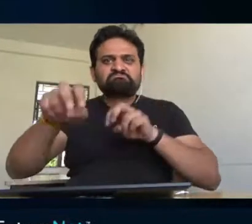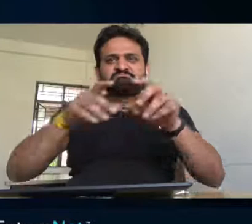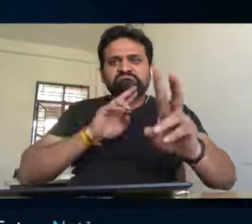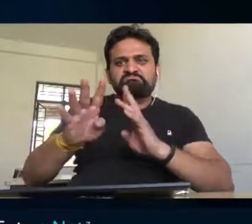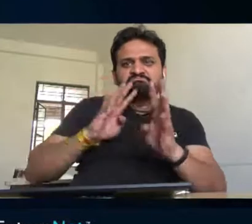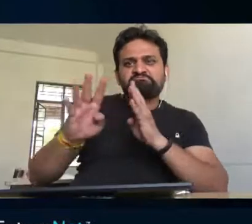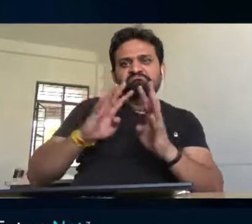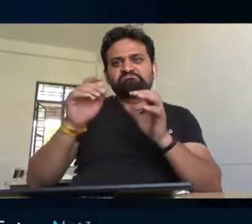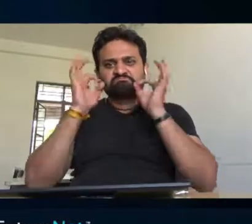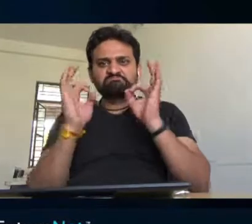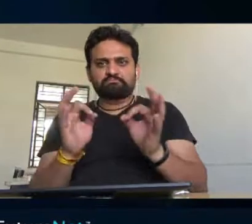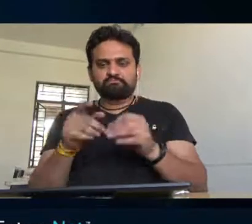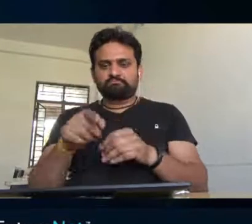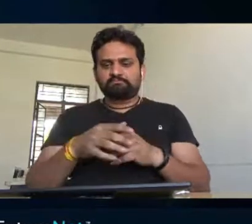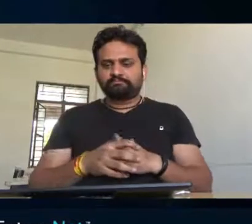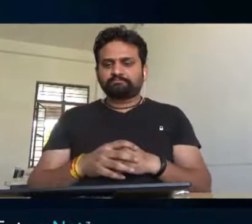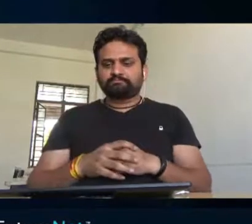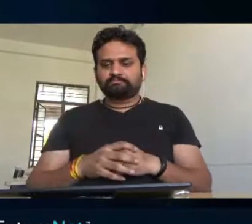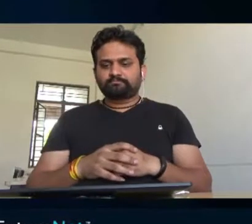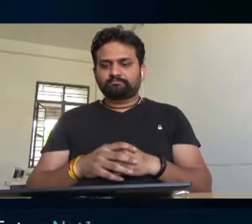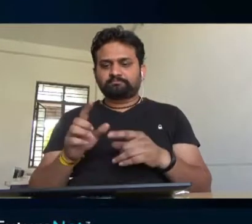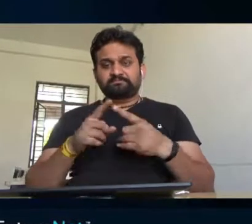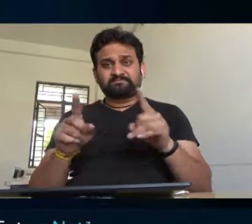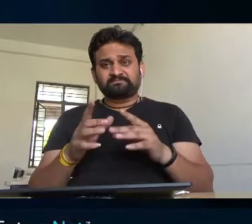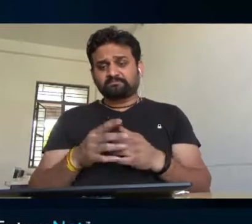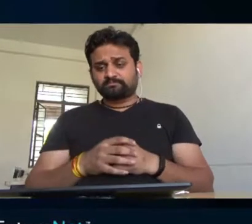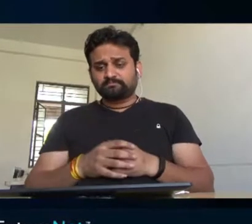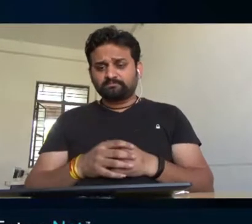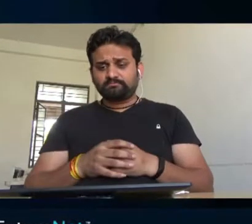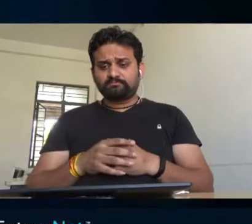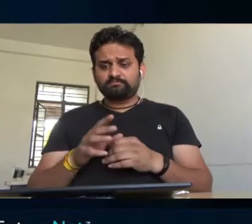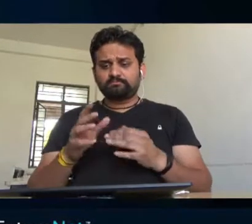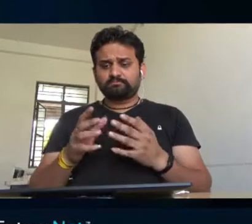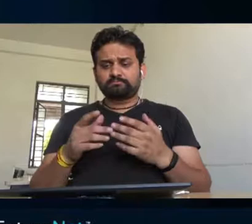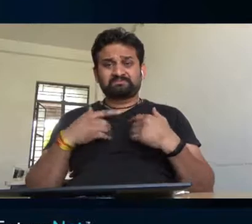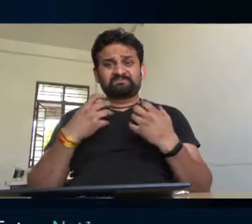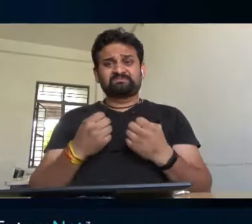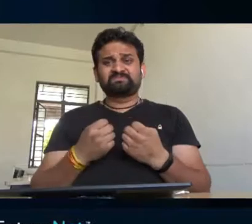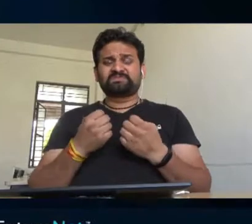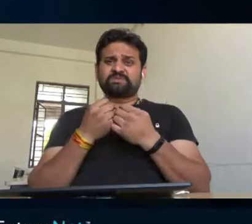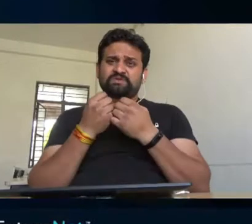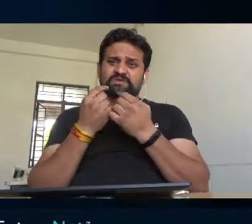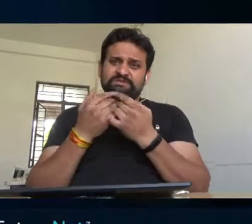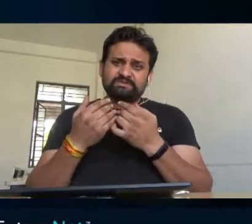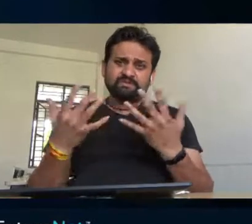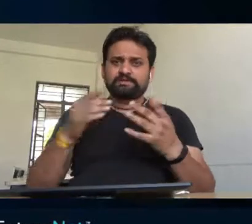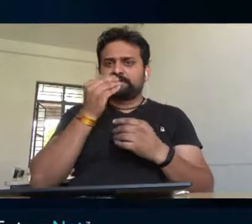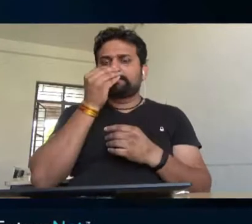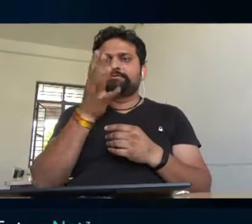he has a lot of energy, but when he's live on stage, he's flying 2 centimeters over the